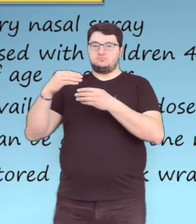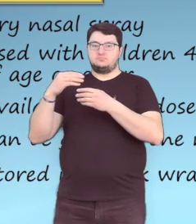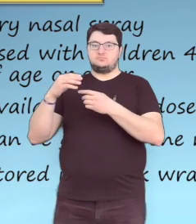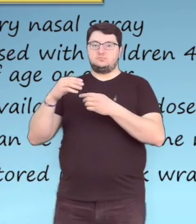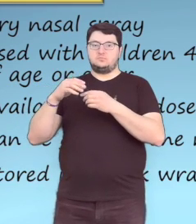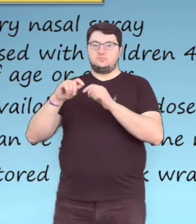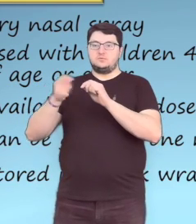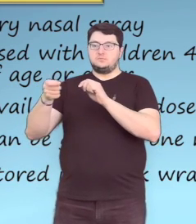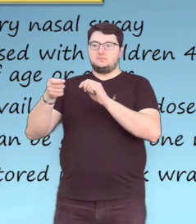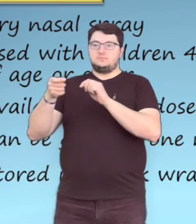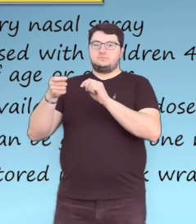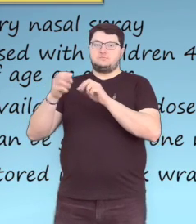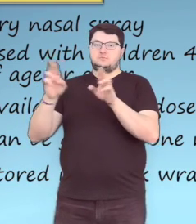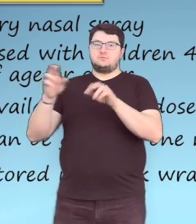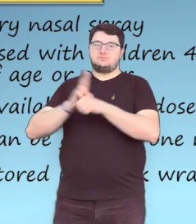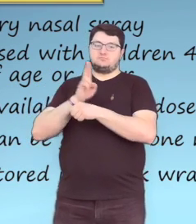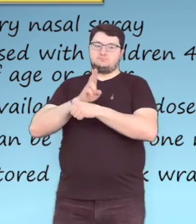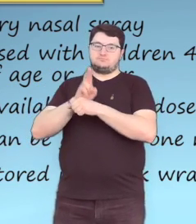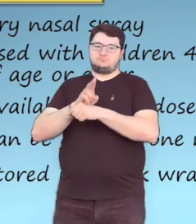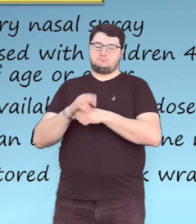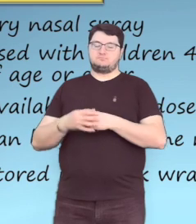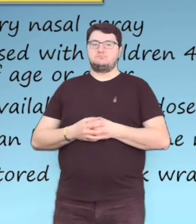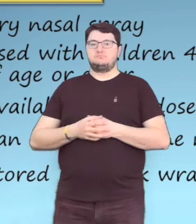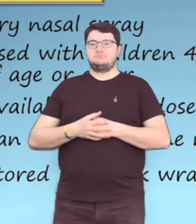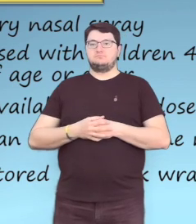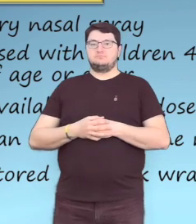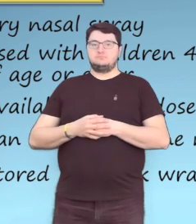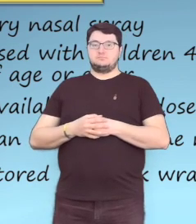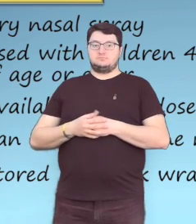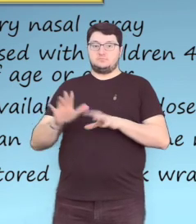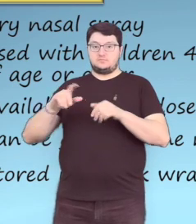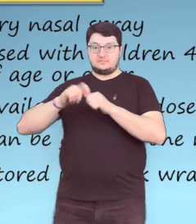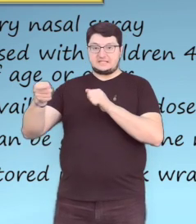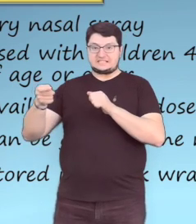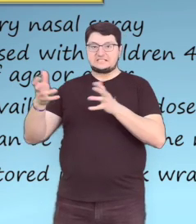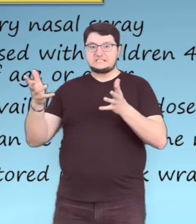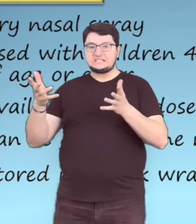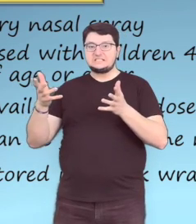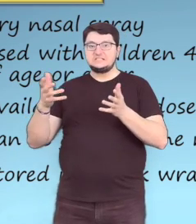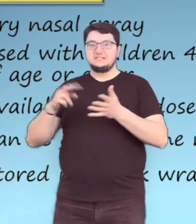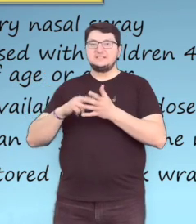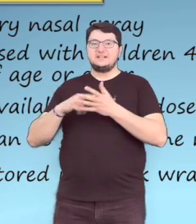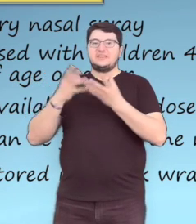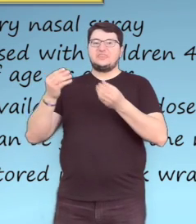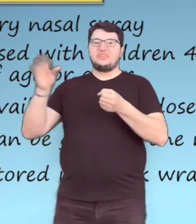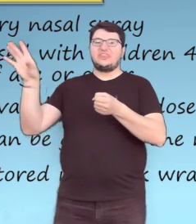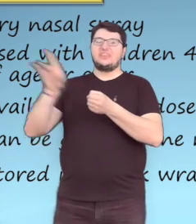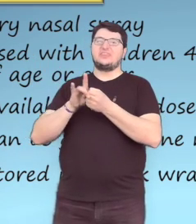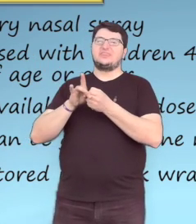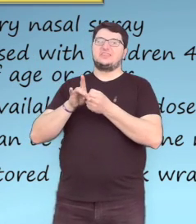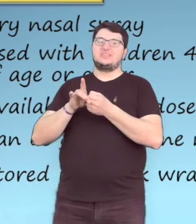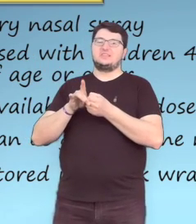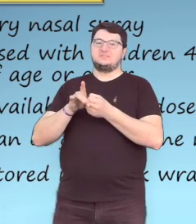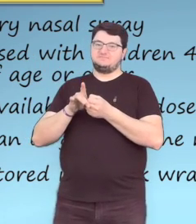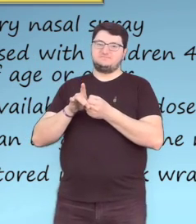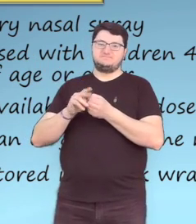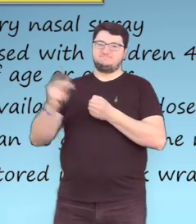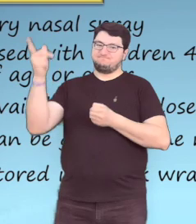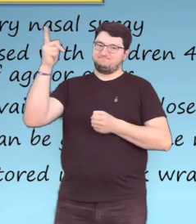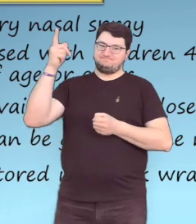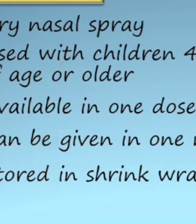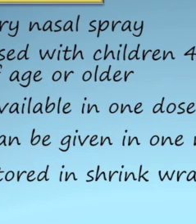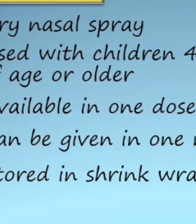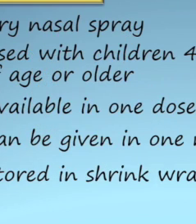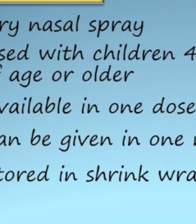shrink wrap tube and should not be opened until you are ready to use. If the tube has been opened, it can be exposed to